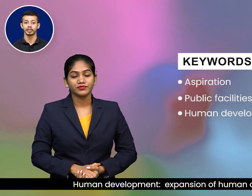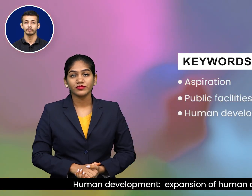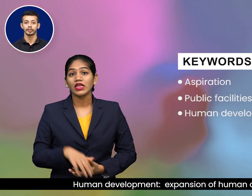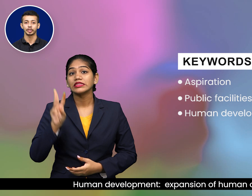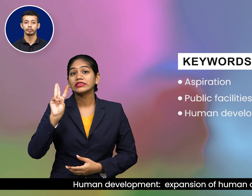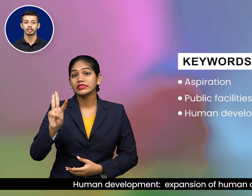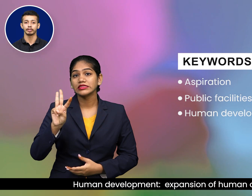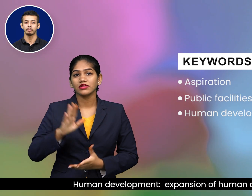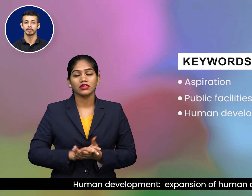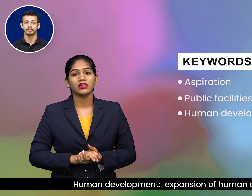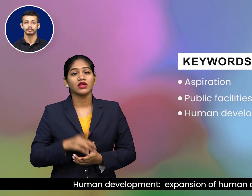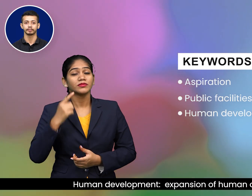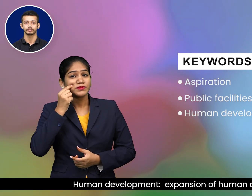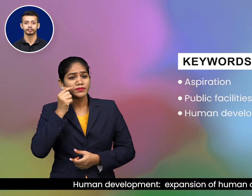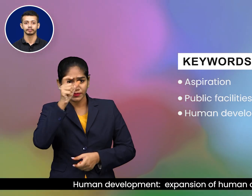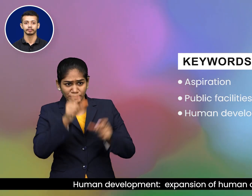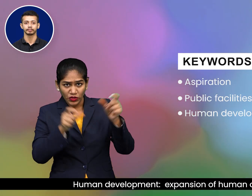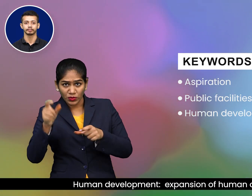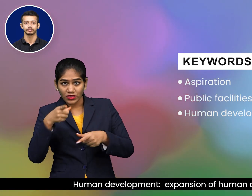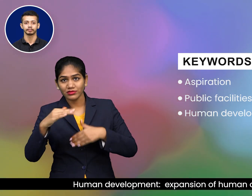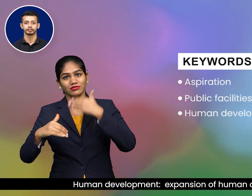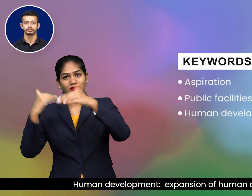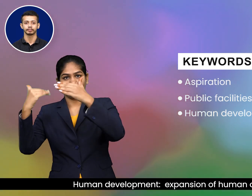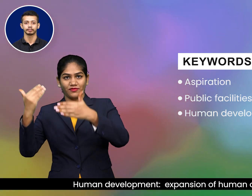Number 3. Human development.